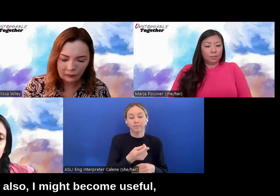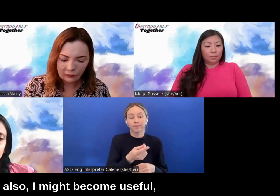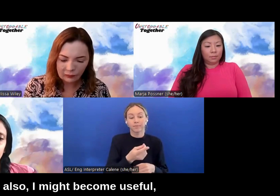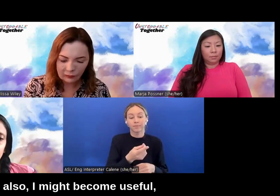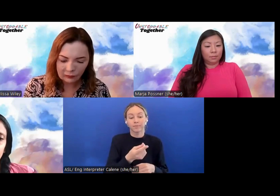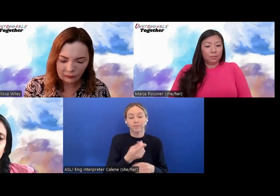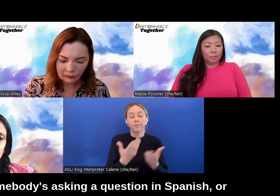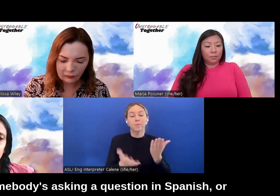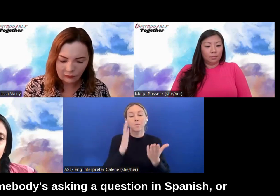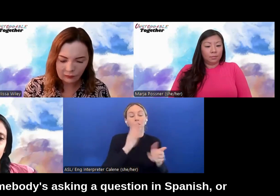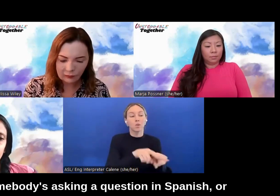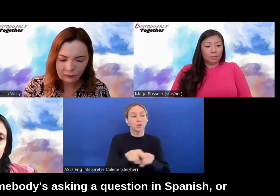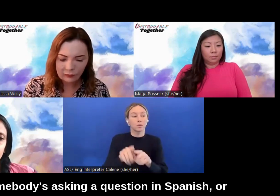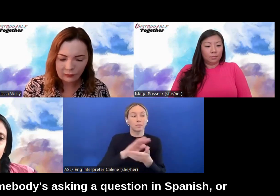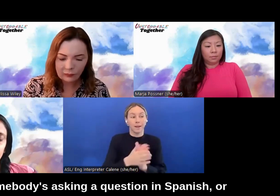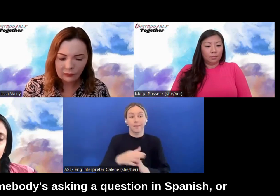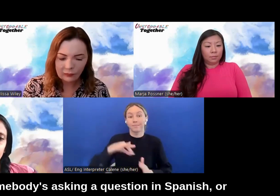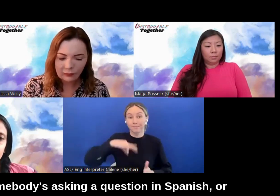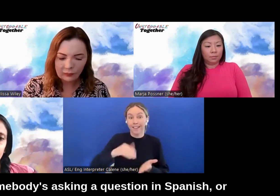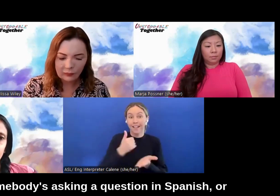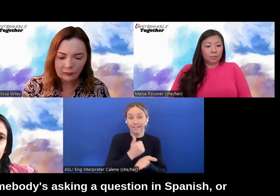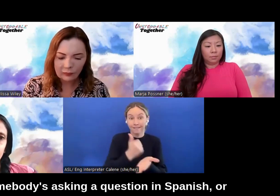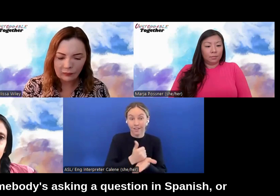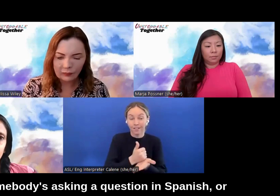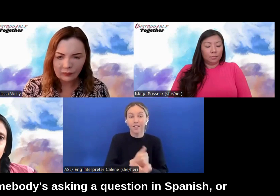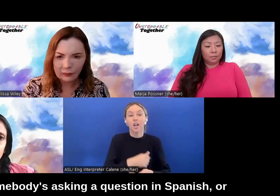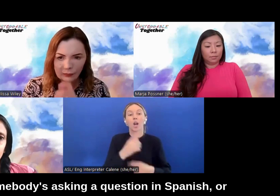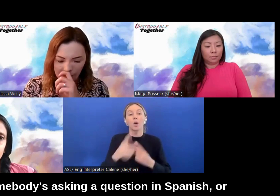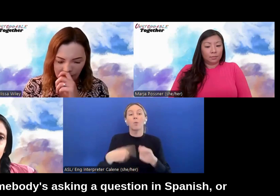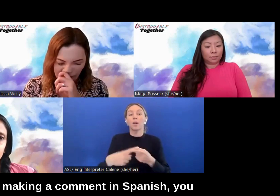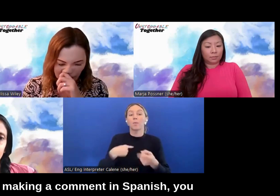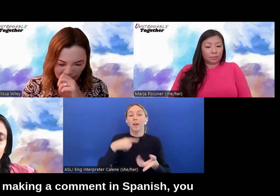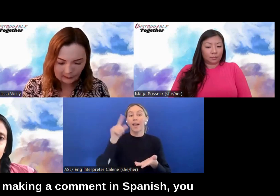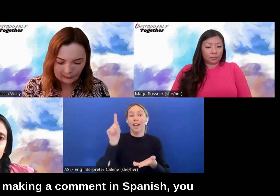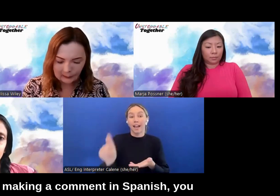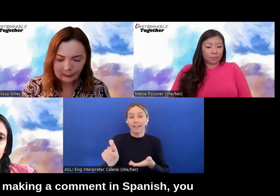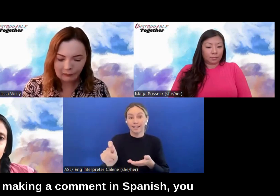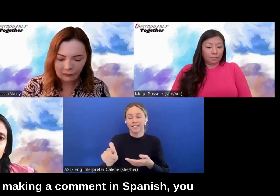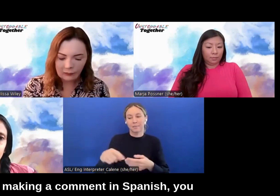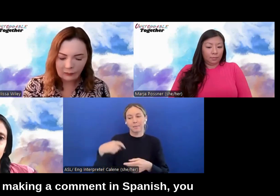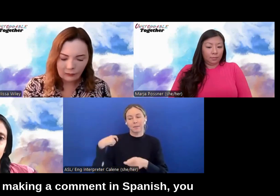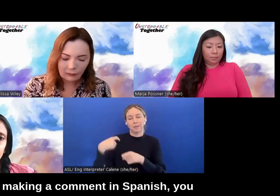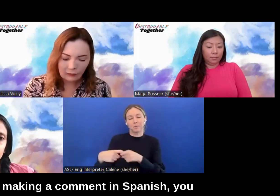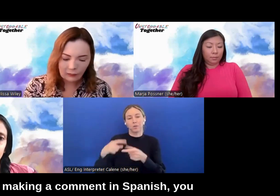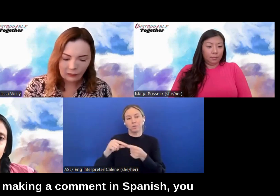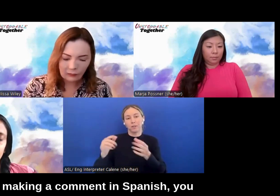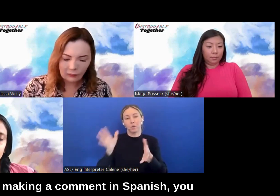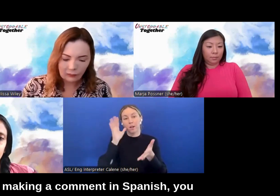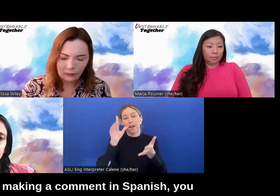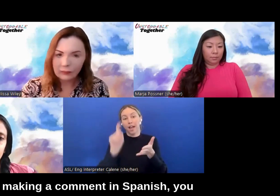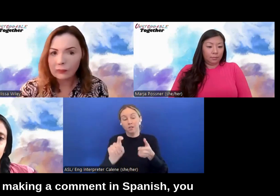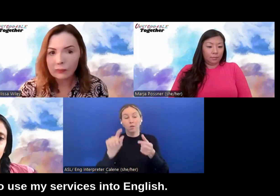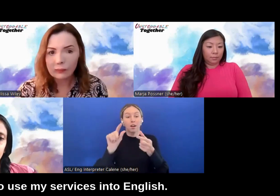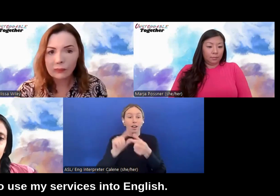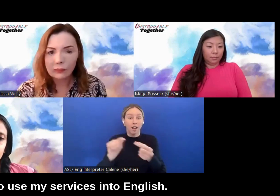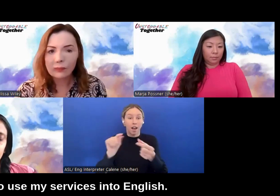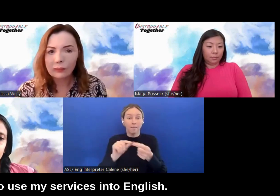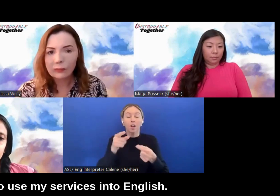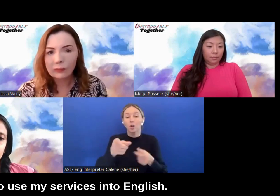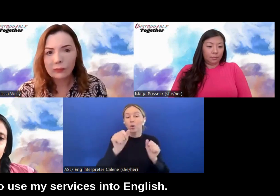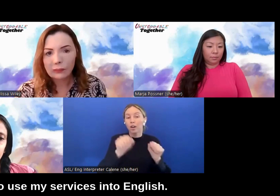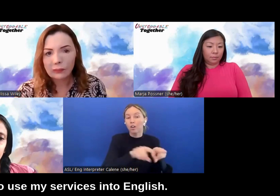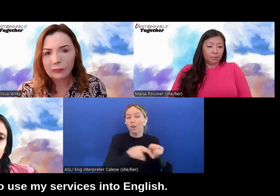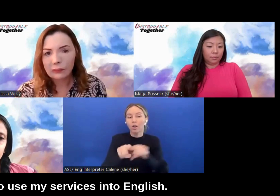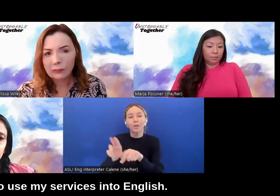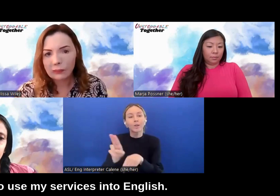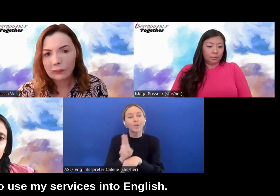might become useful because when somebody's asking a question in Spanish or somebody's making a comment in Spanish, you can also